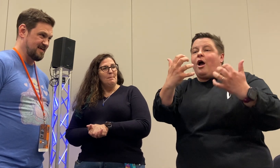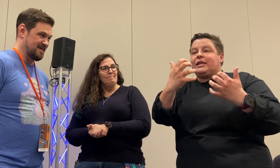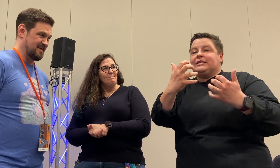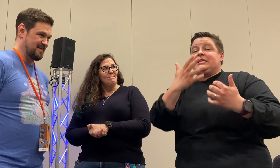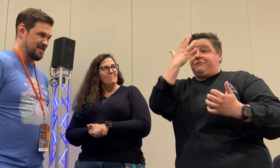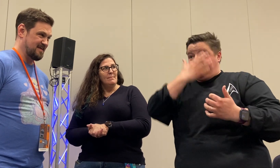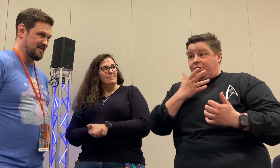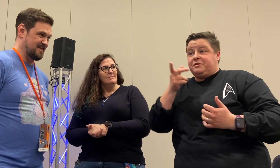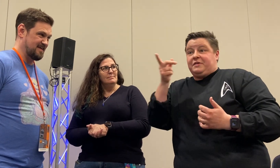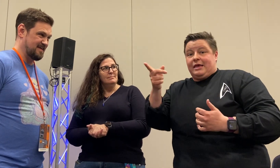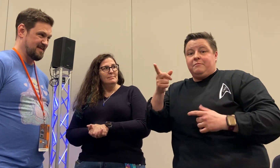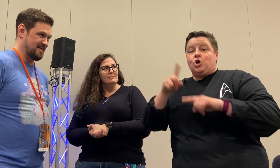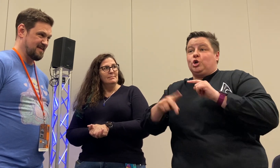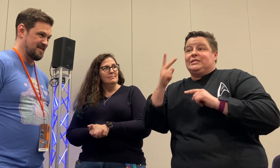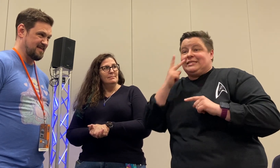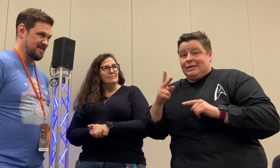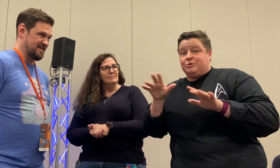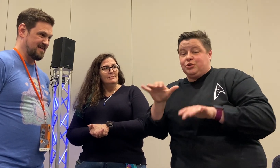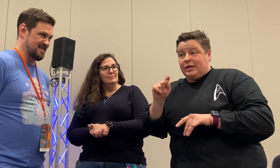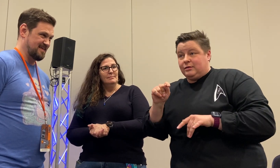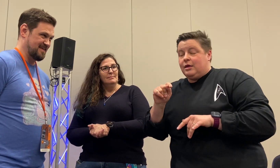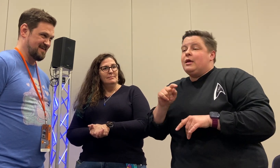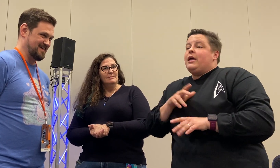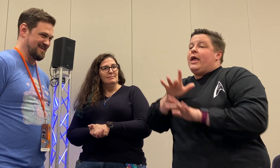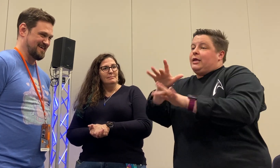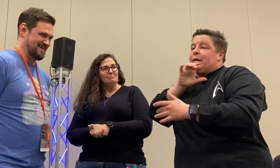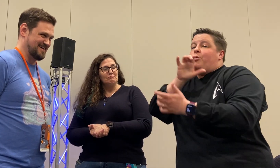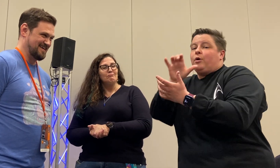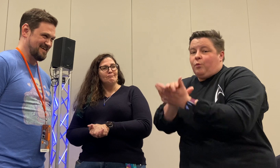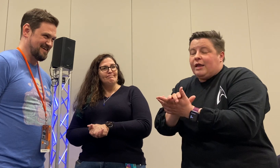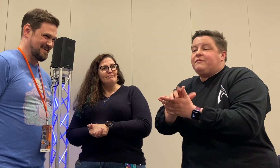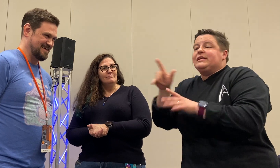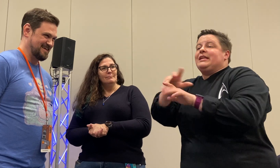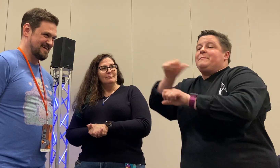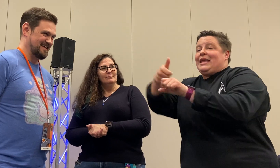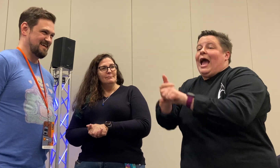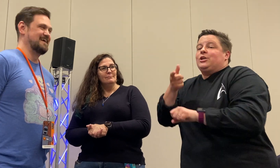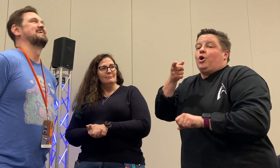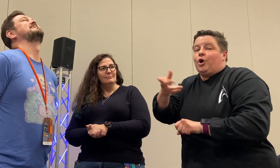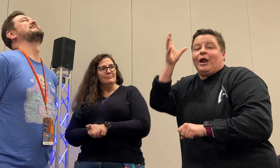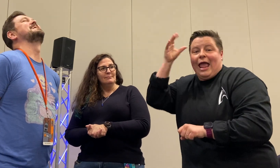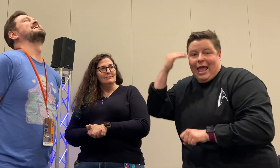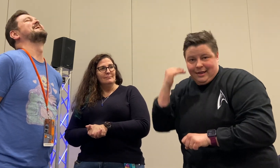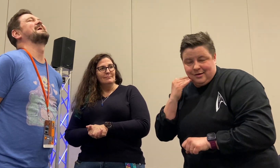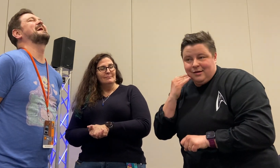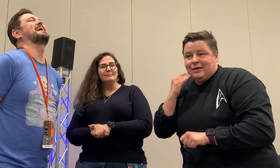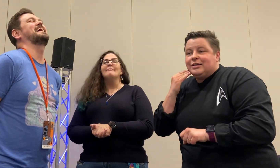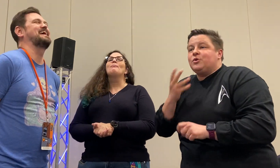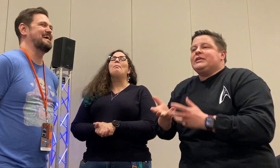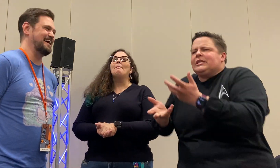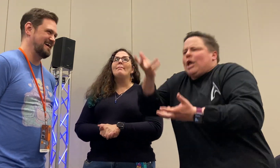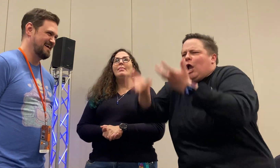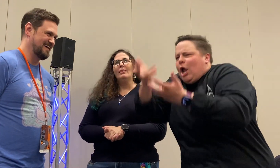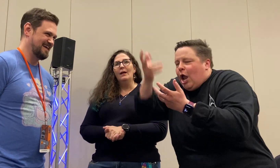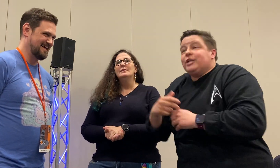audience in front of him couldn't see him do it. And my poor wife, he did it behind her head. So he's like, and